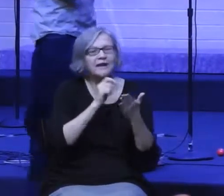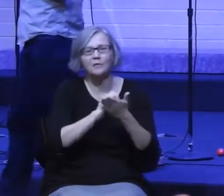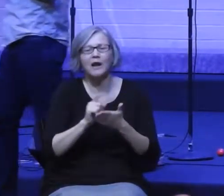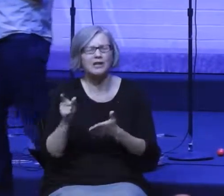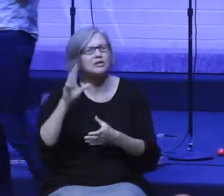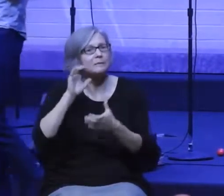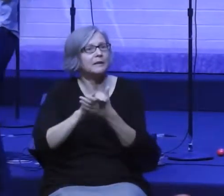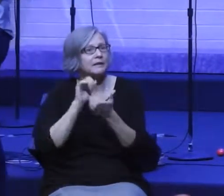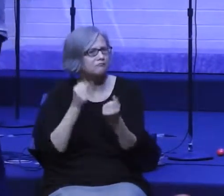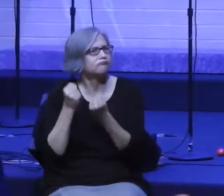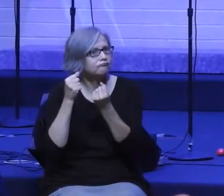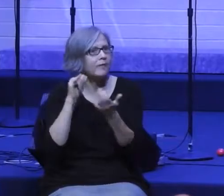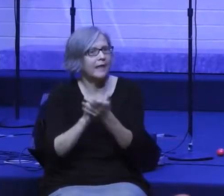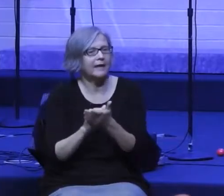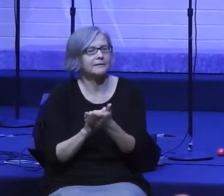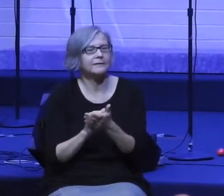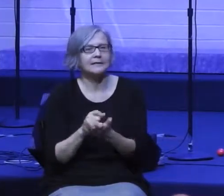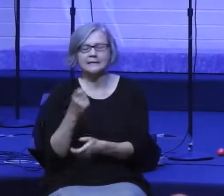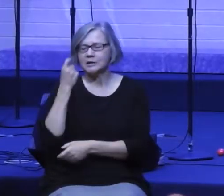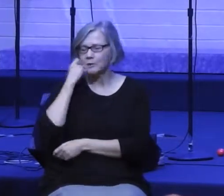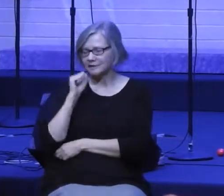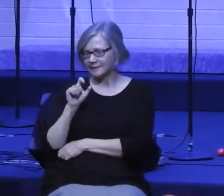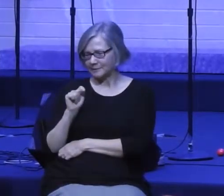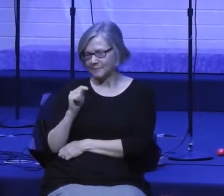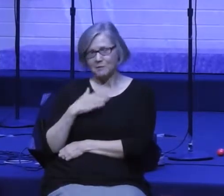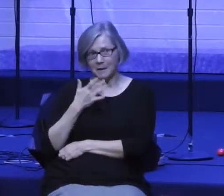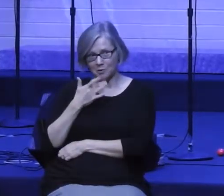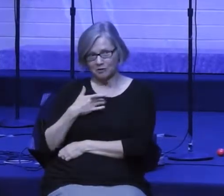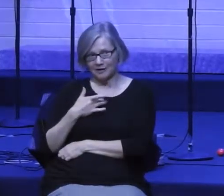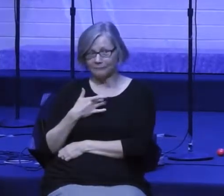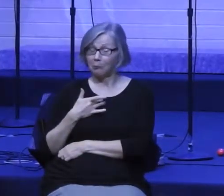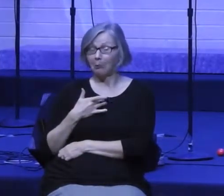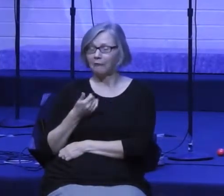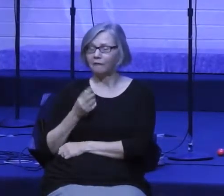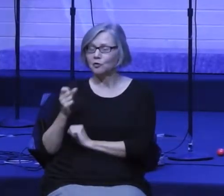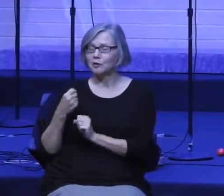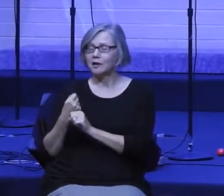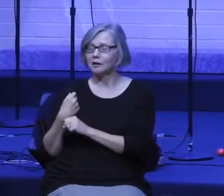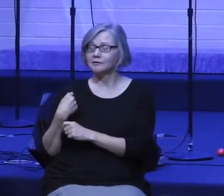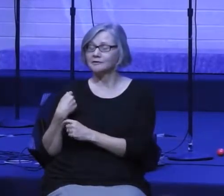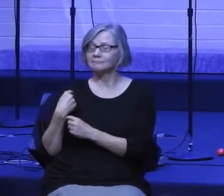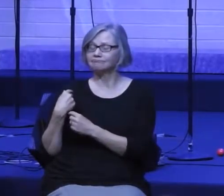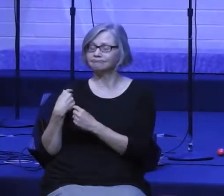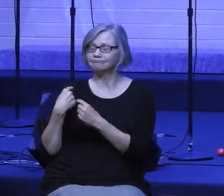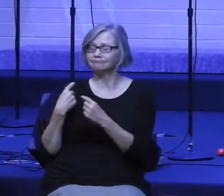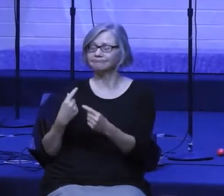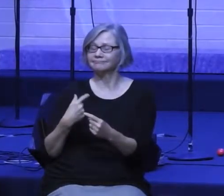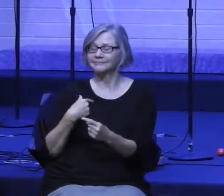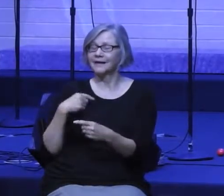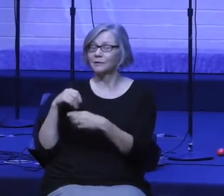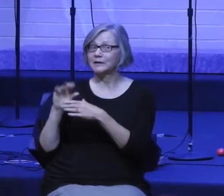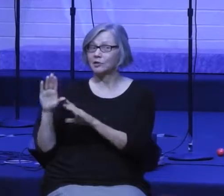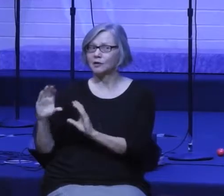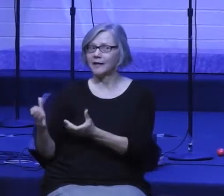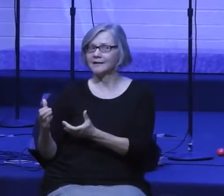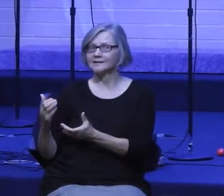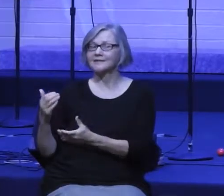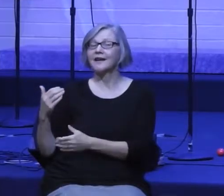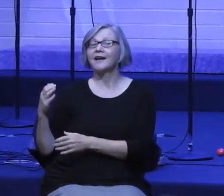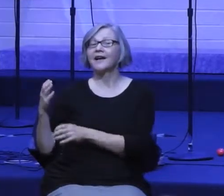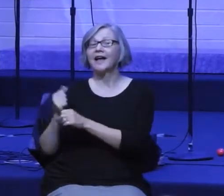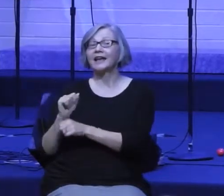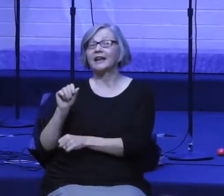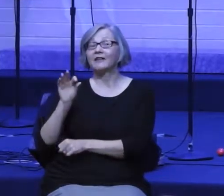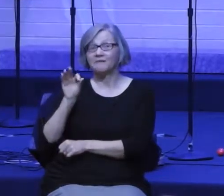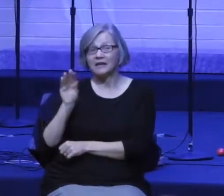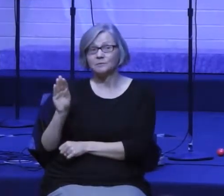student on their birthday, every year, she would give them a pencil. Because she wanted them to write and